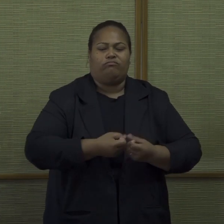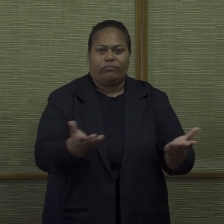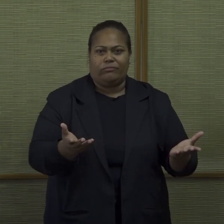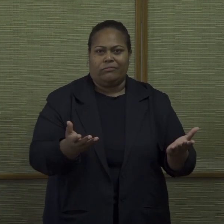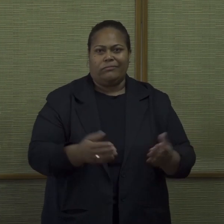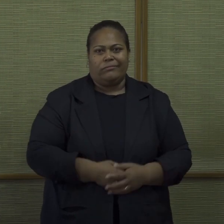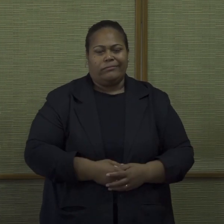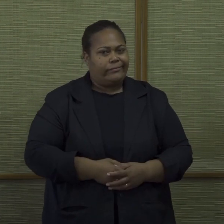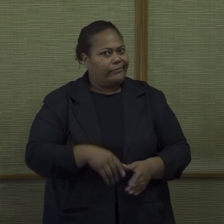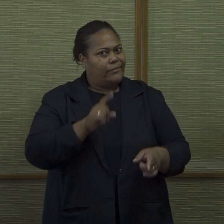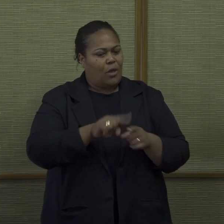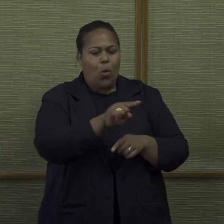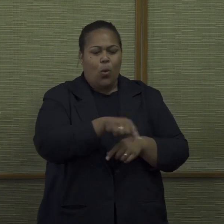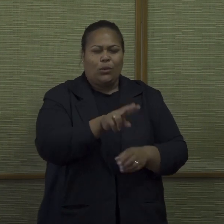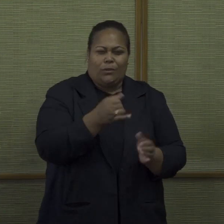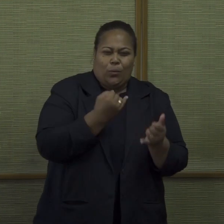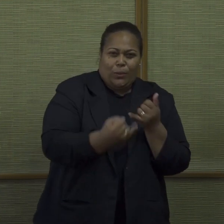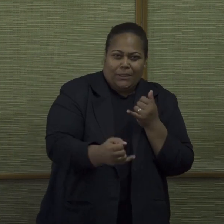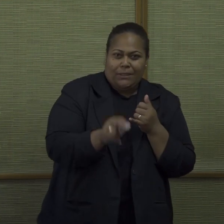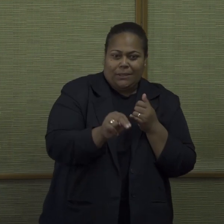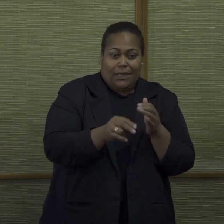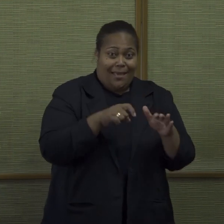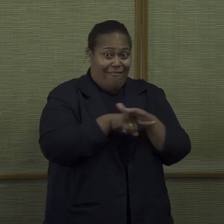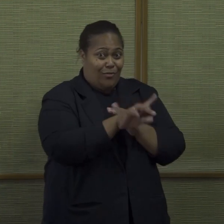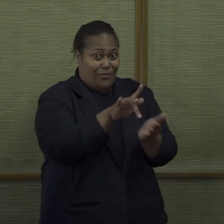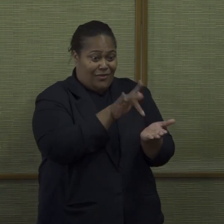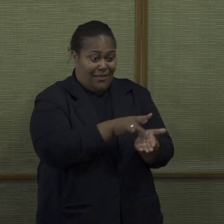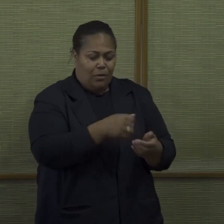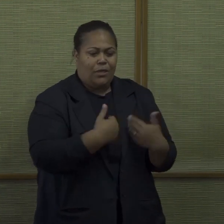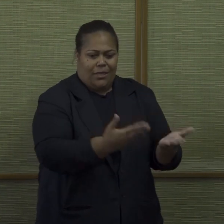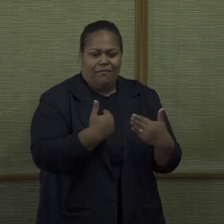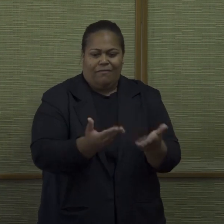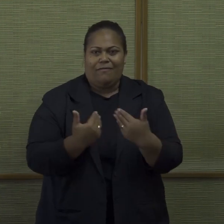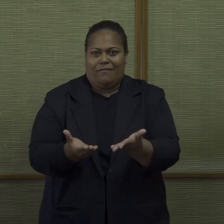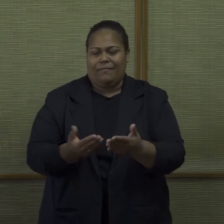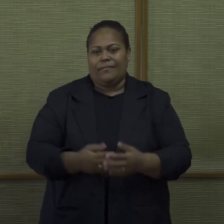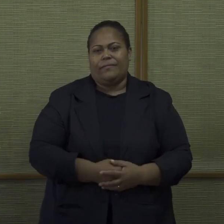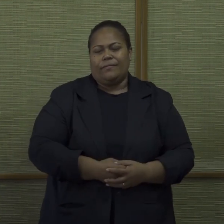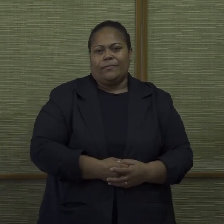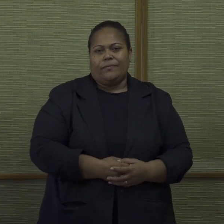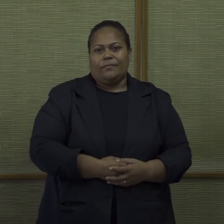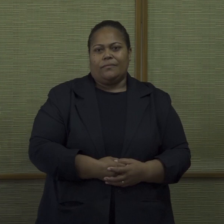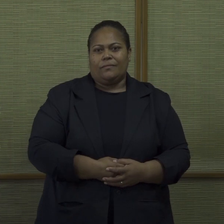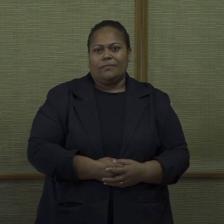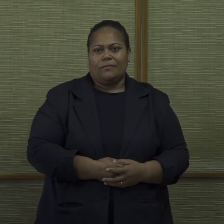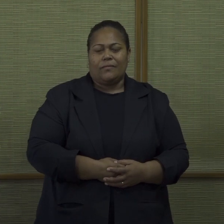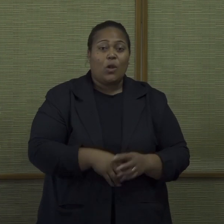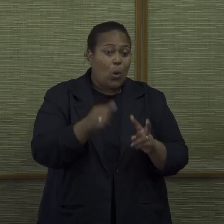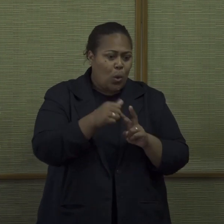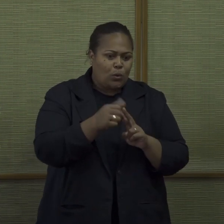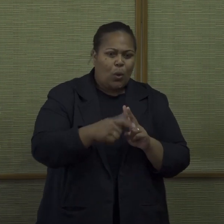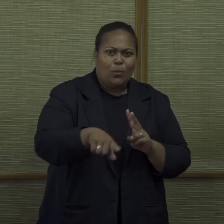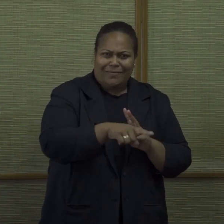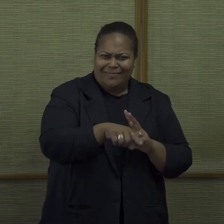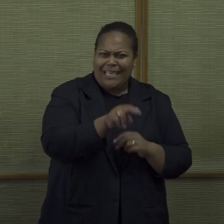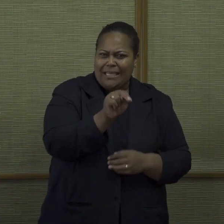is for immediate those that are residing in the evacuation center and those that are in need. Not